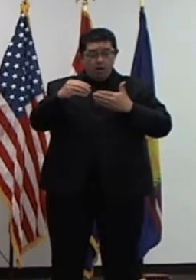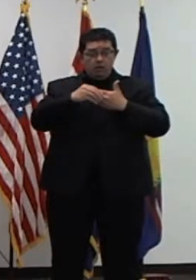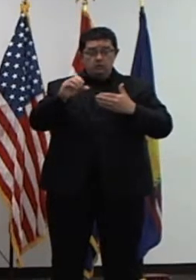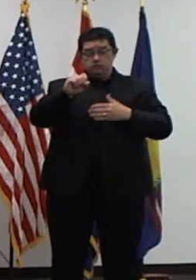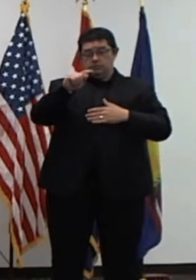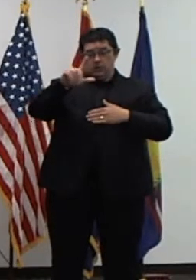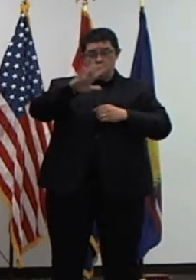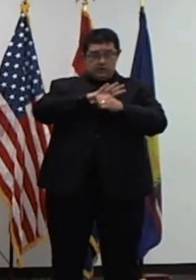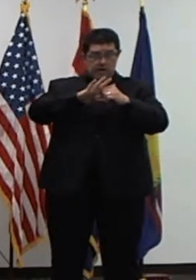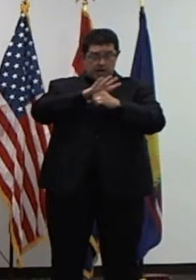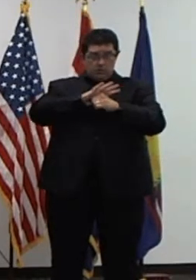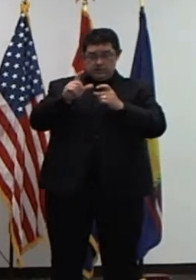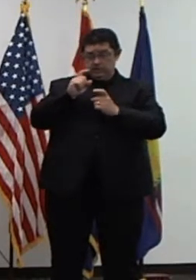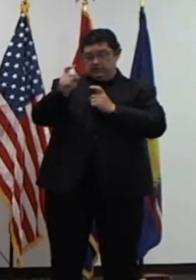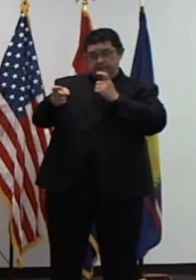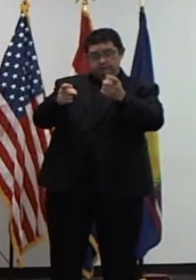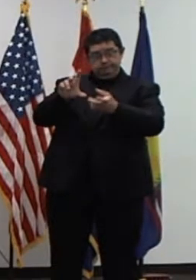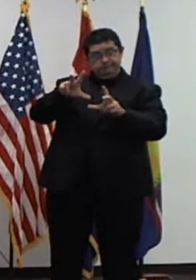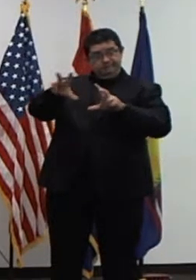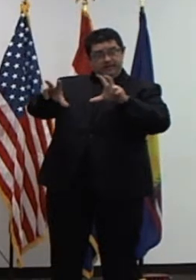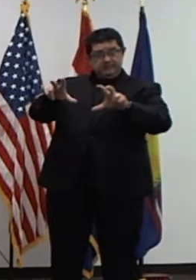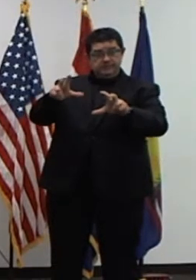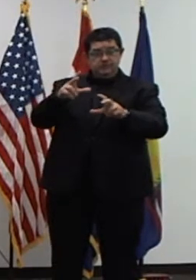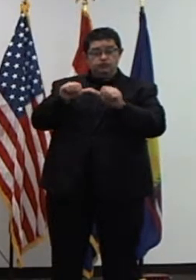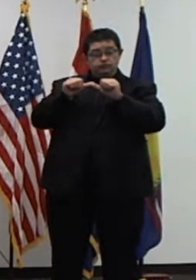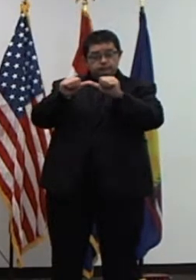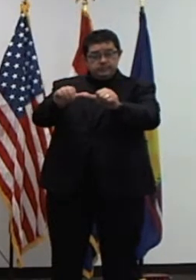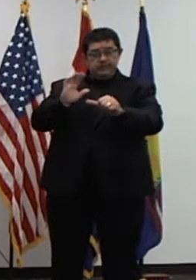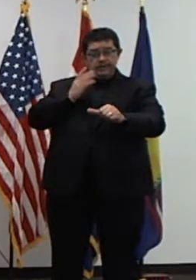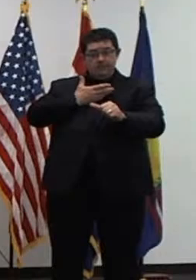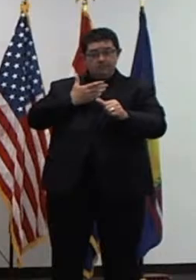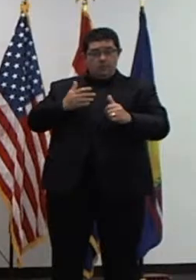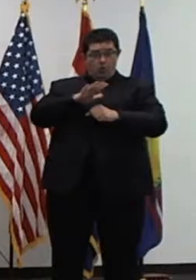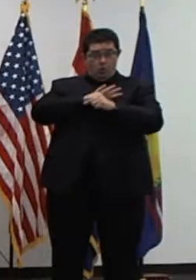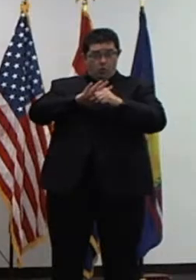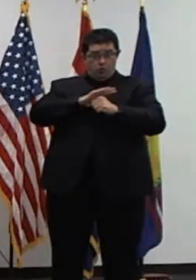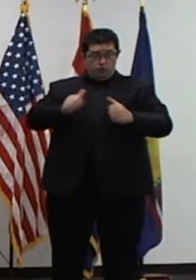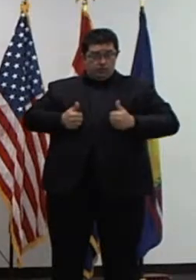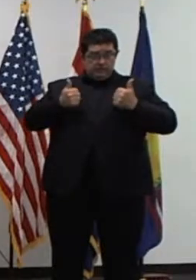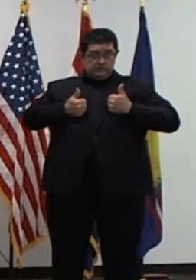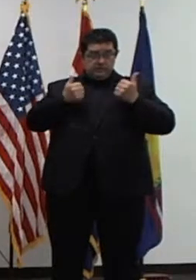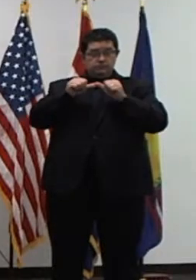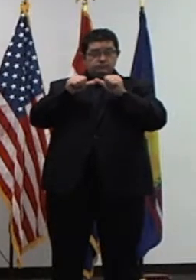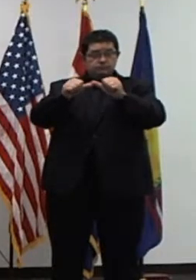County is investing to keep our most vulnerable residents in a stable and safe and